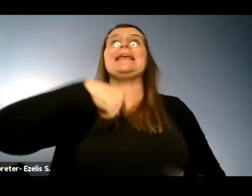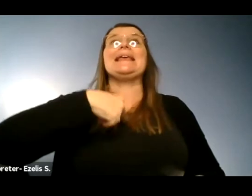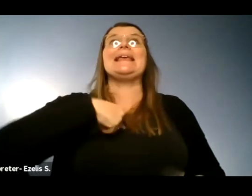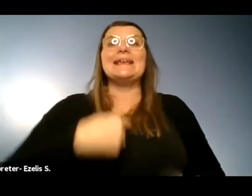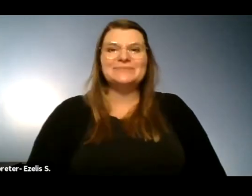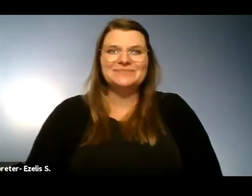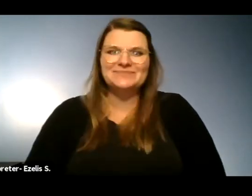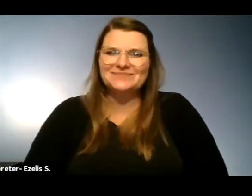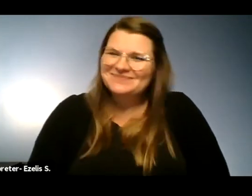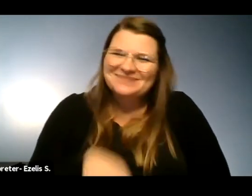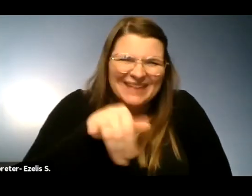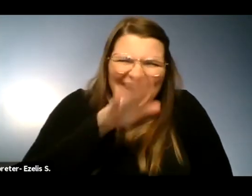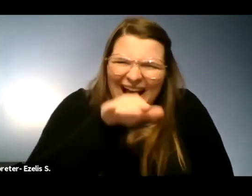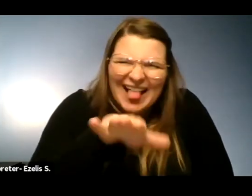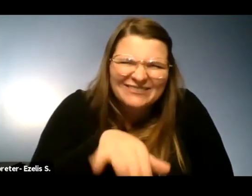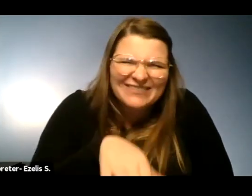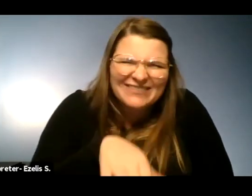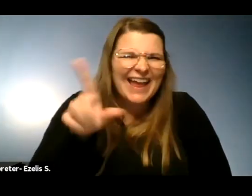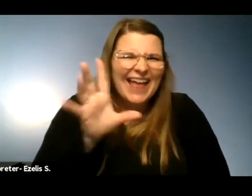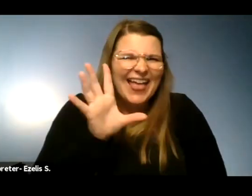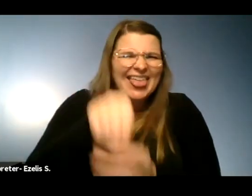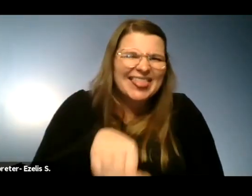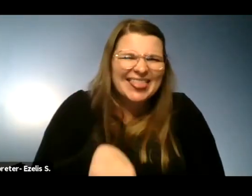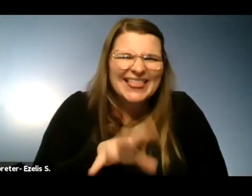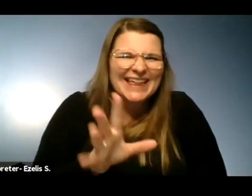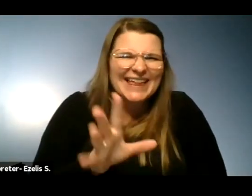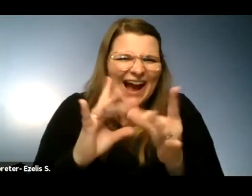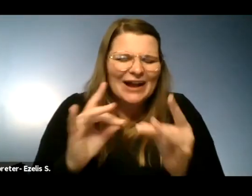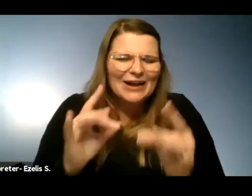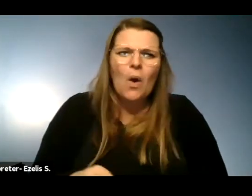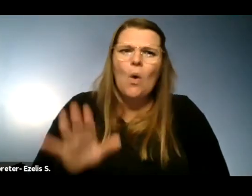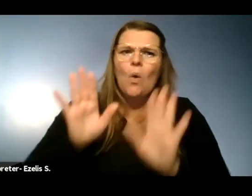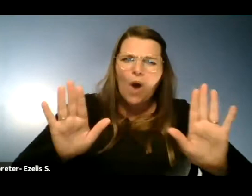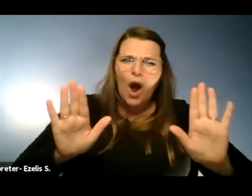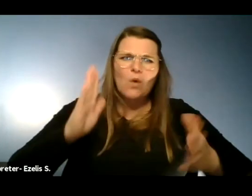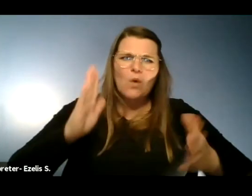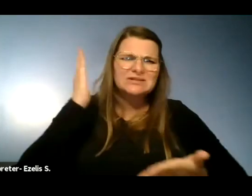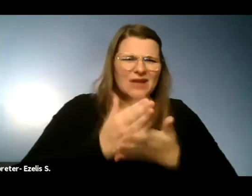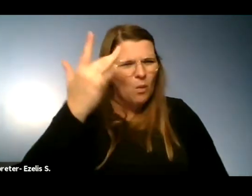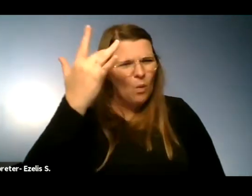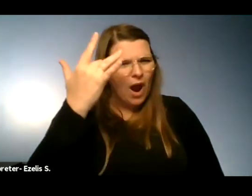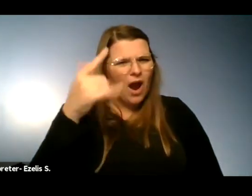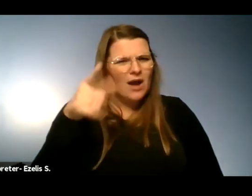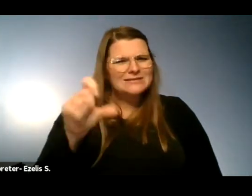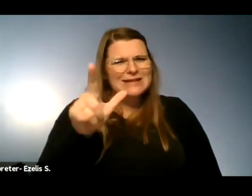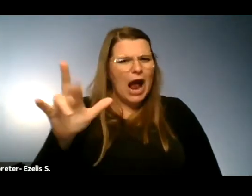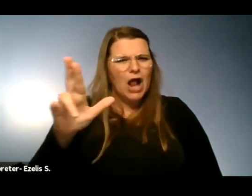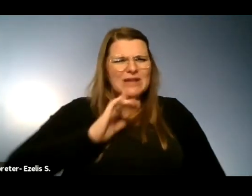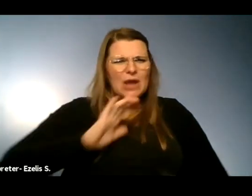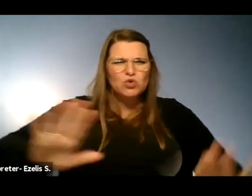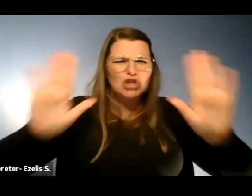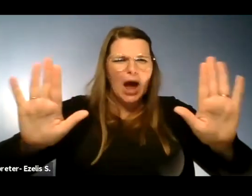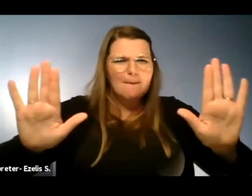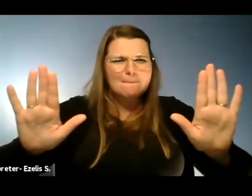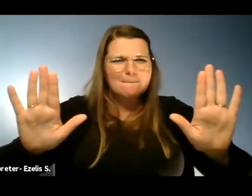Oh, that little elephant. He gets in there, doesn't he? Whoa, stop. Why does he say, whoa, stop?